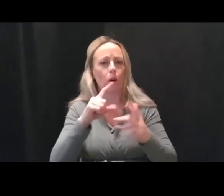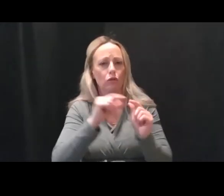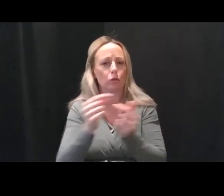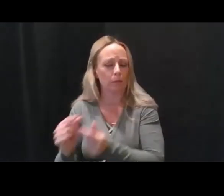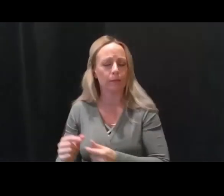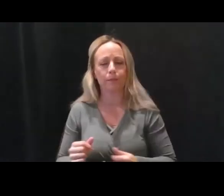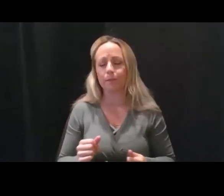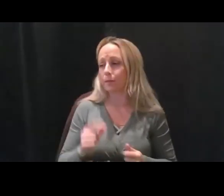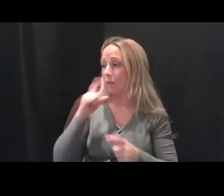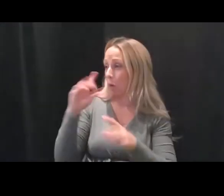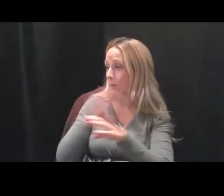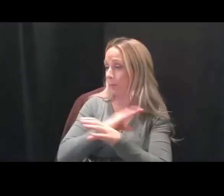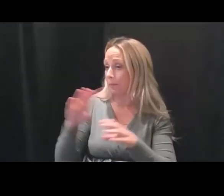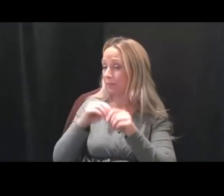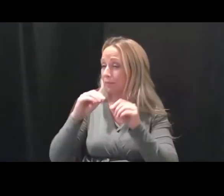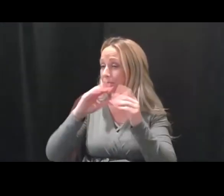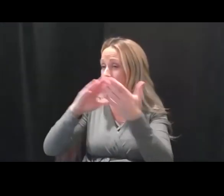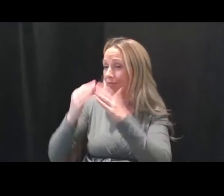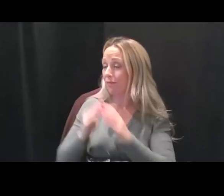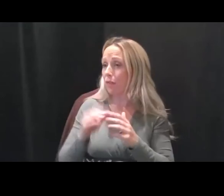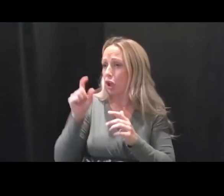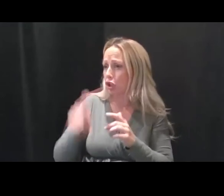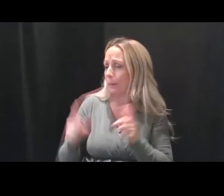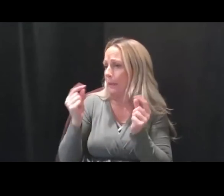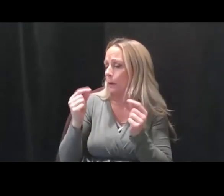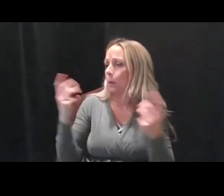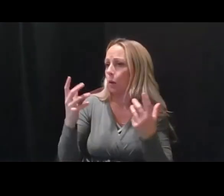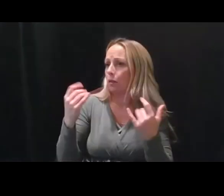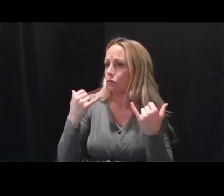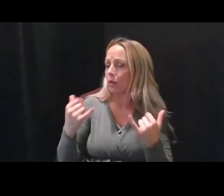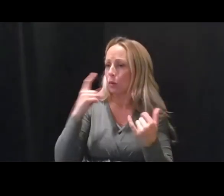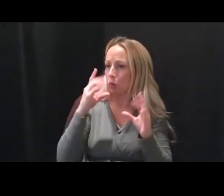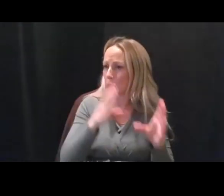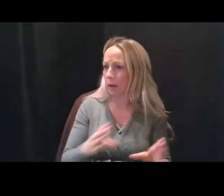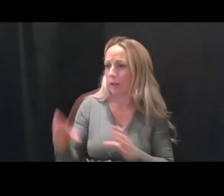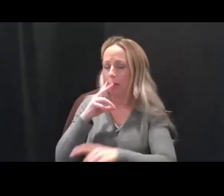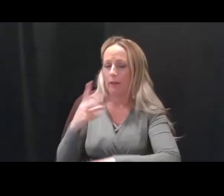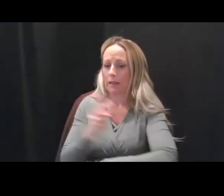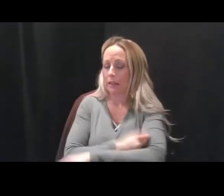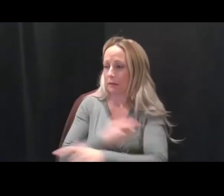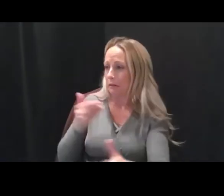For businesses in the community, what should they be doing right now to prepare for the vaccine that is to come?